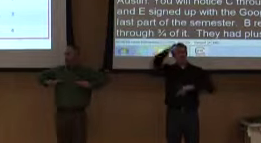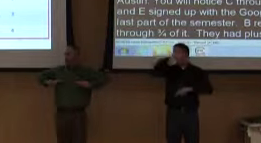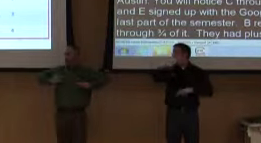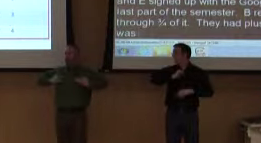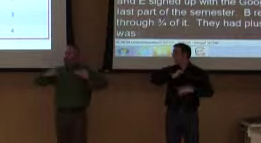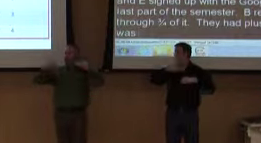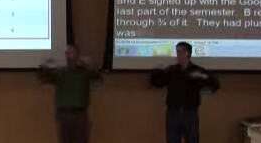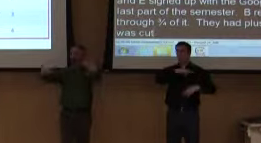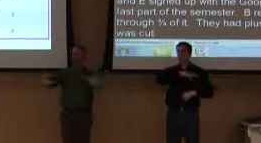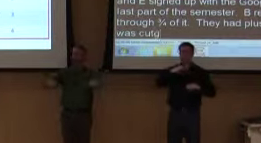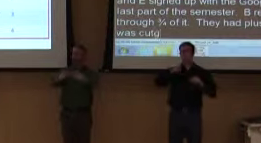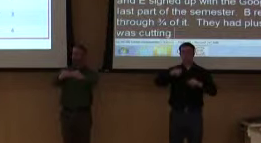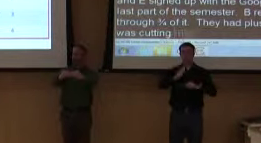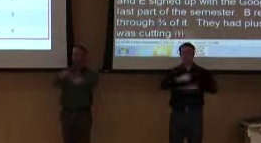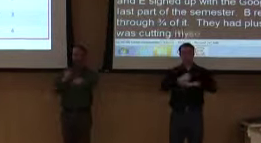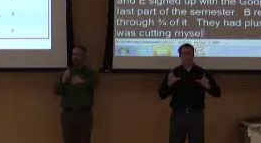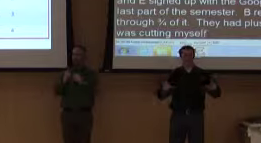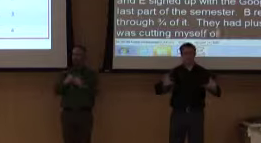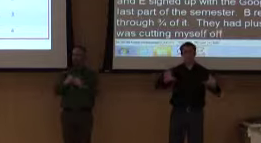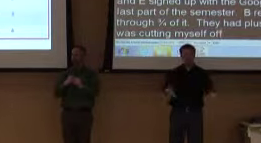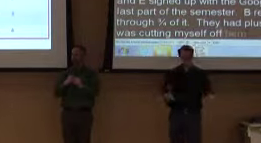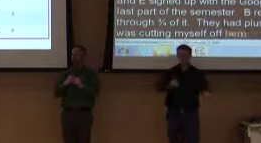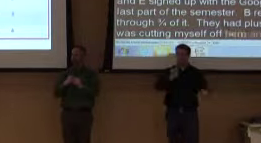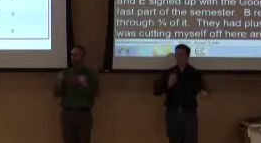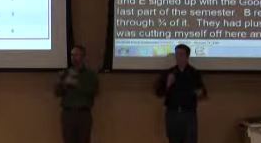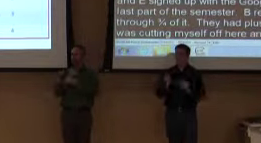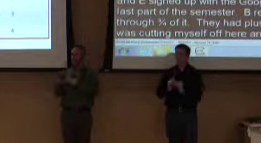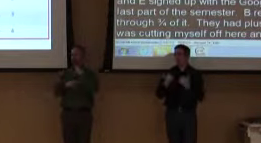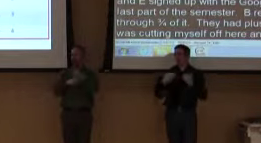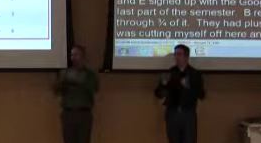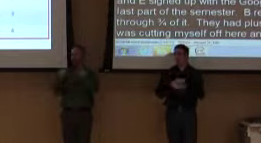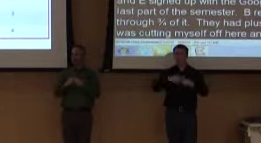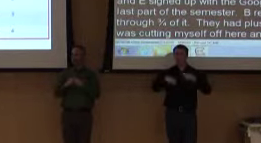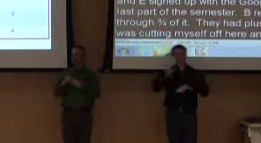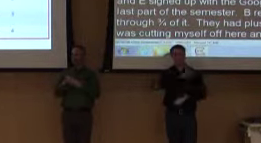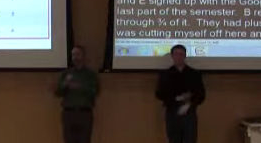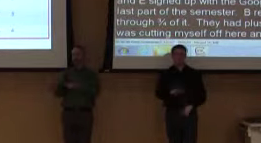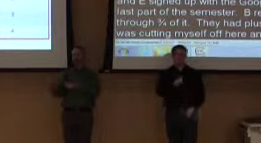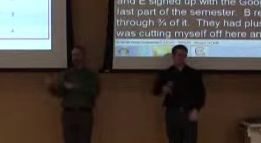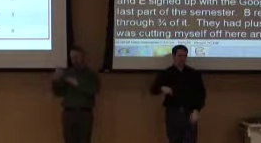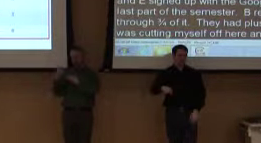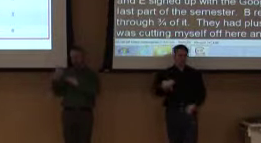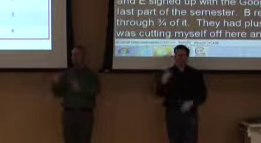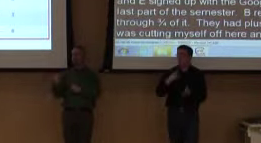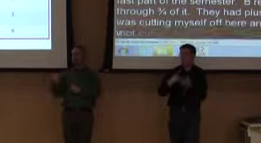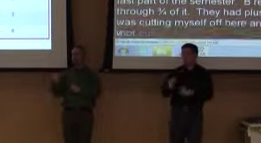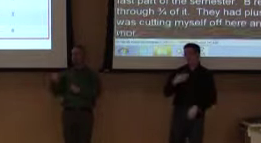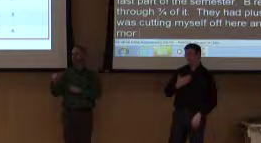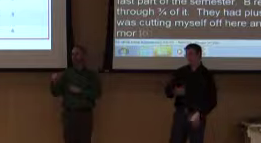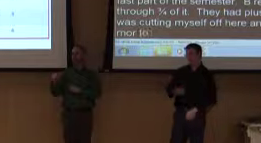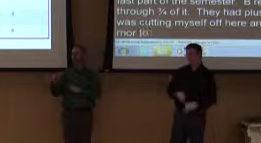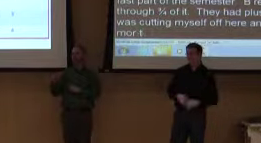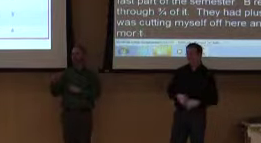off here. I should have set up back more to have a full signing space. And one student admitted to me